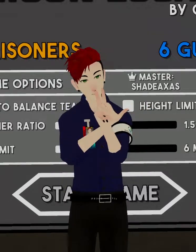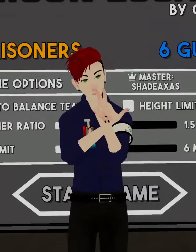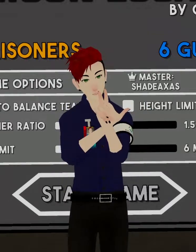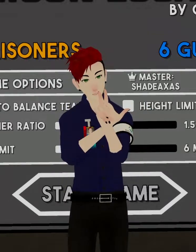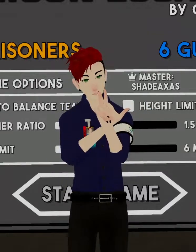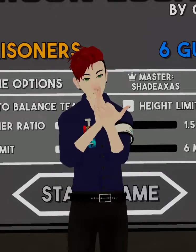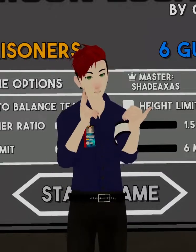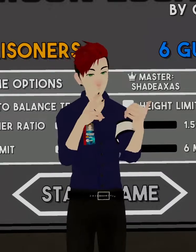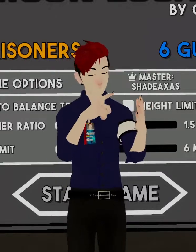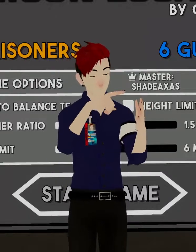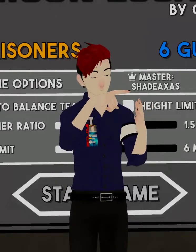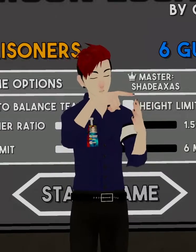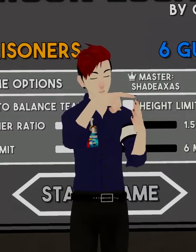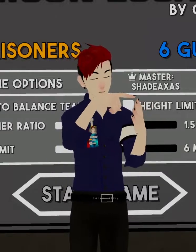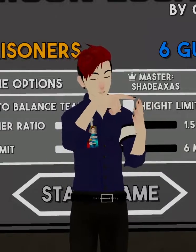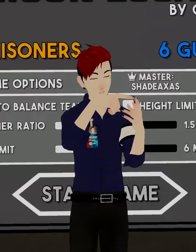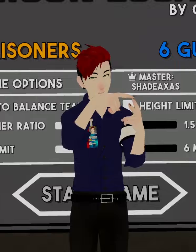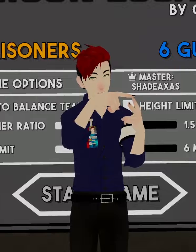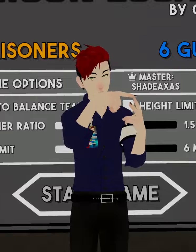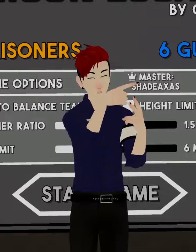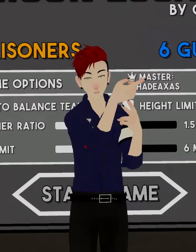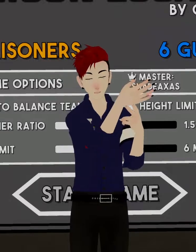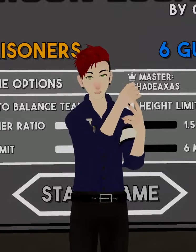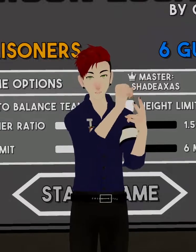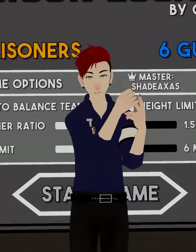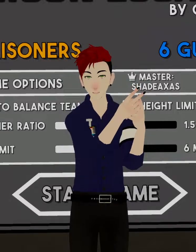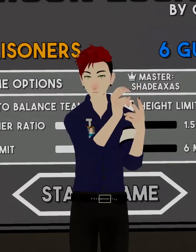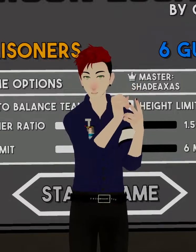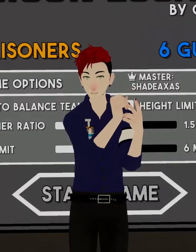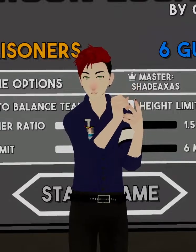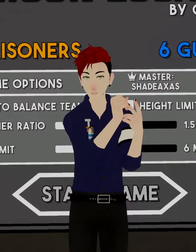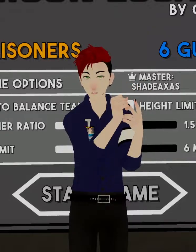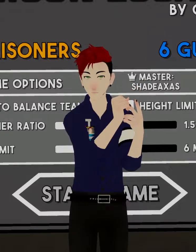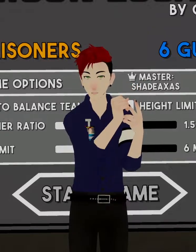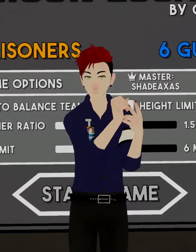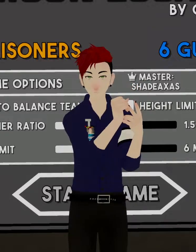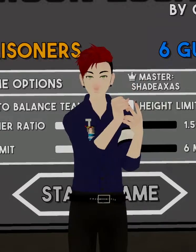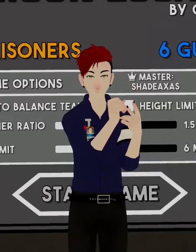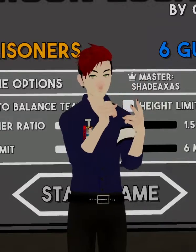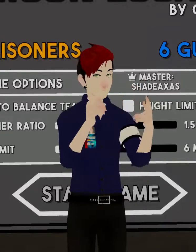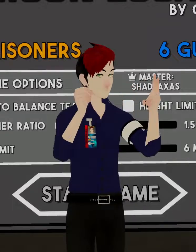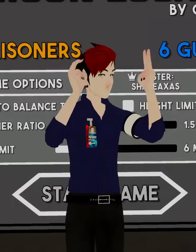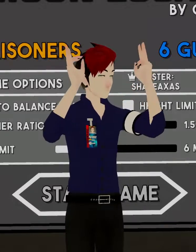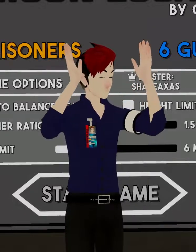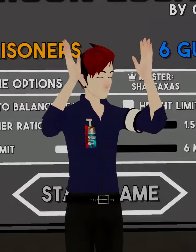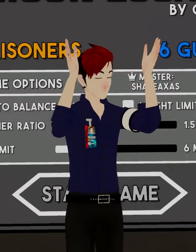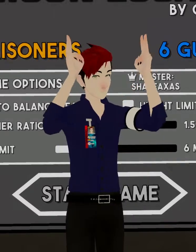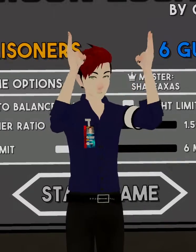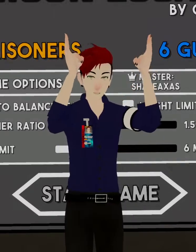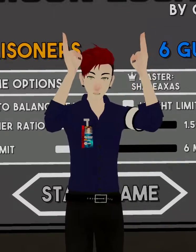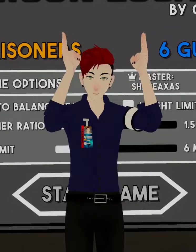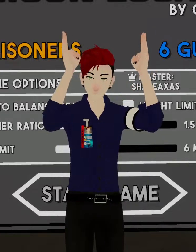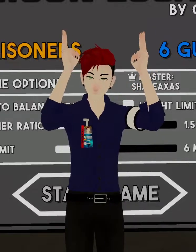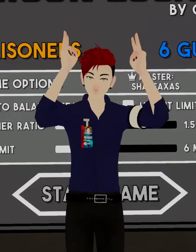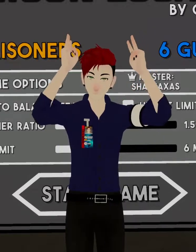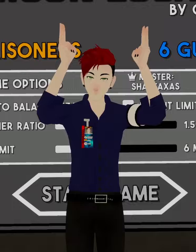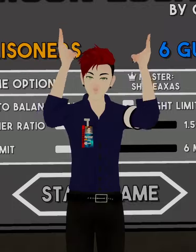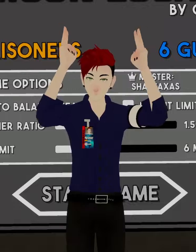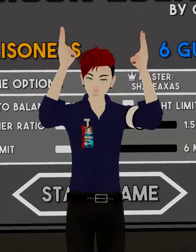3 hand with your 2 fingers kind of bent in a little bit, and you